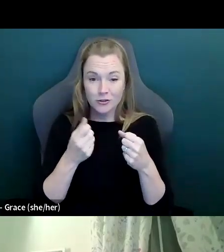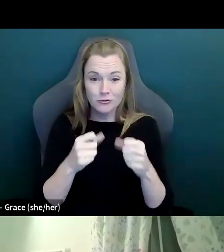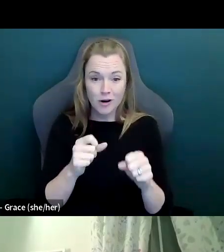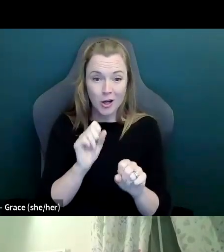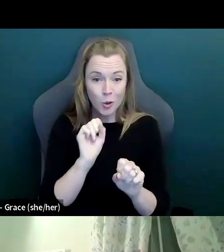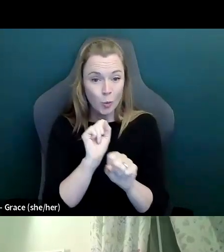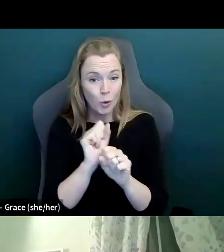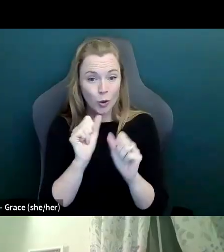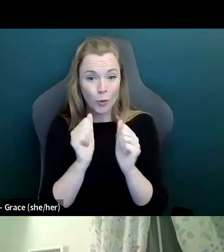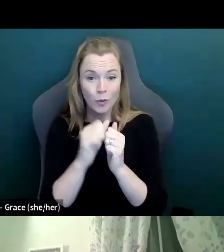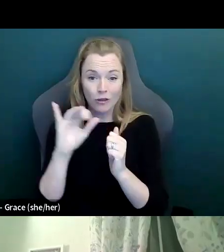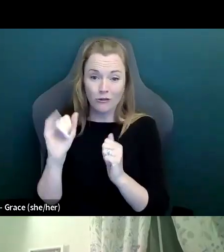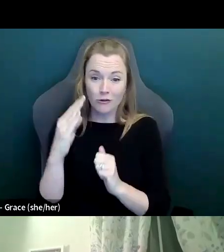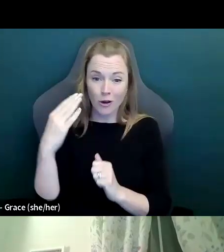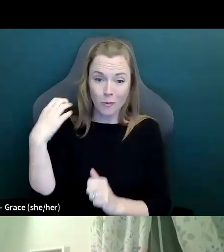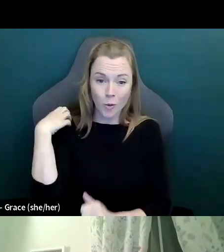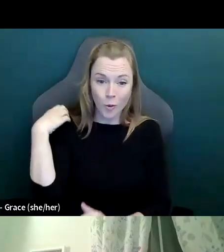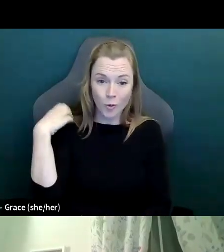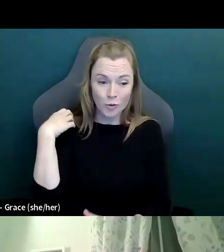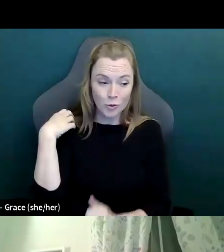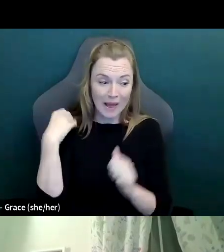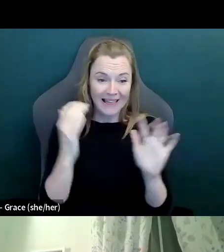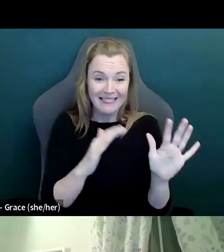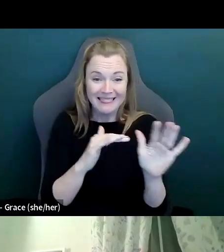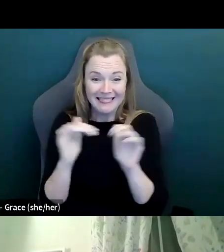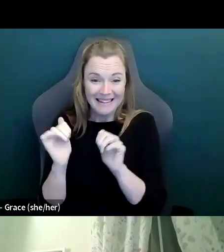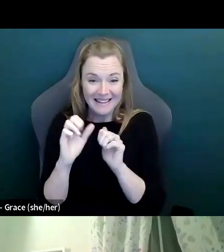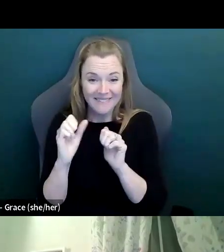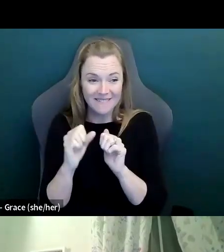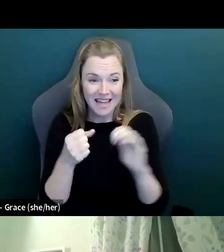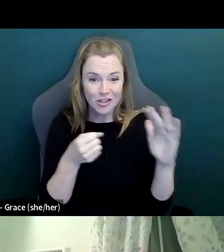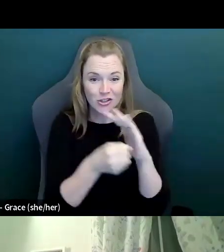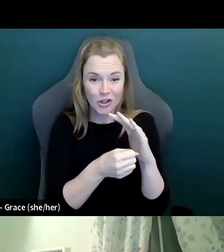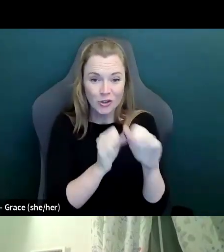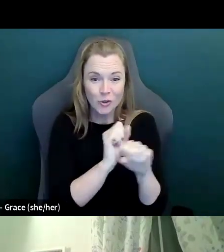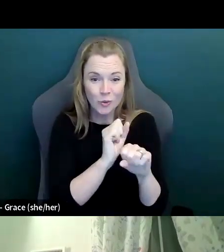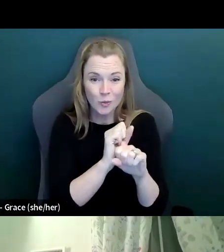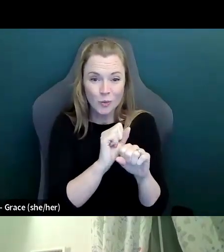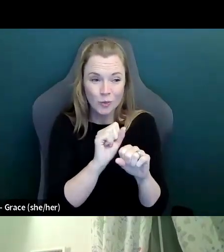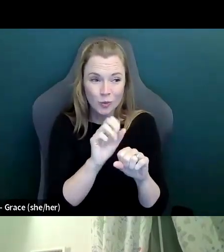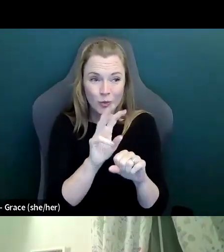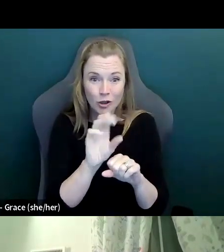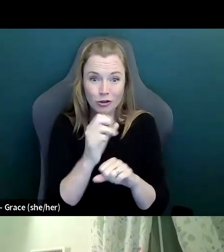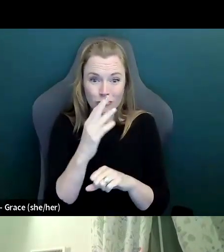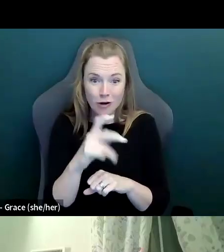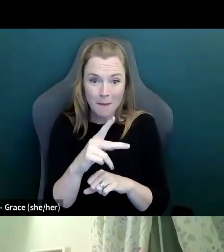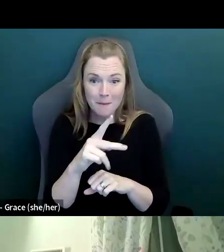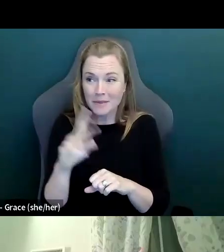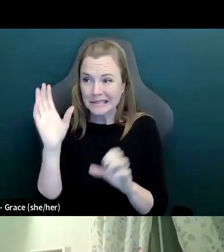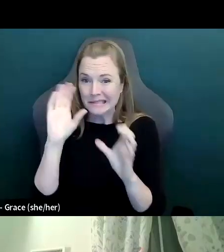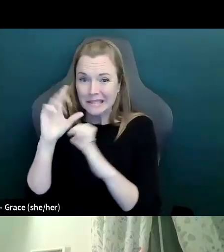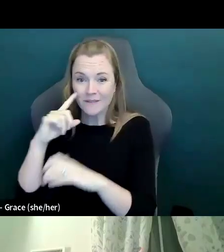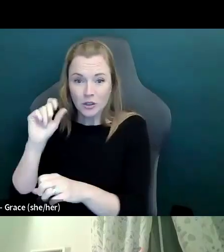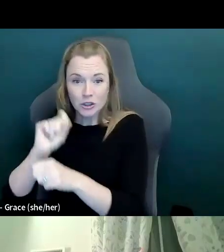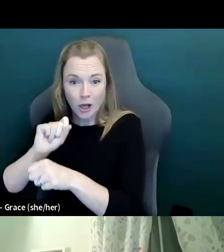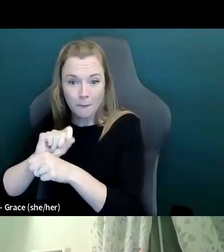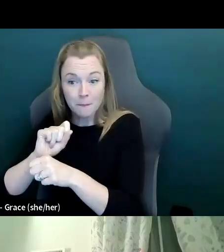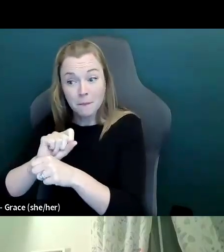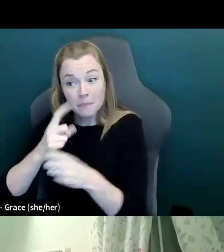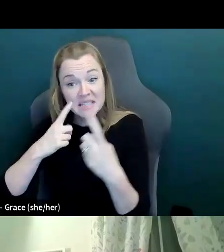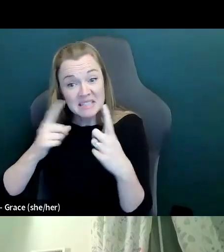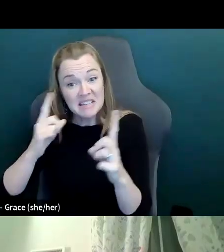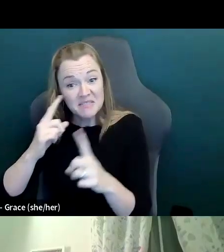a job coach and go outside of the sheltered workshop and find a job. And I said it was successful for the first couple of